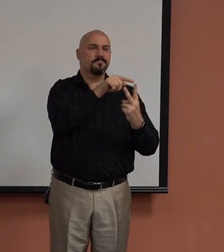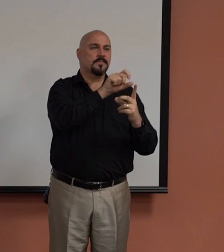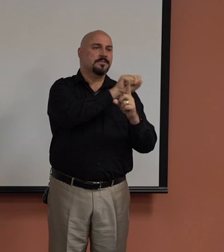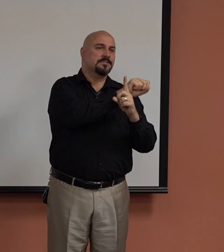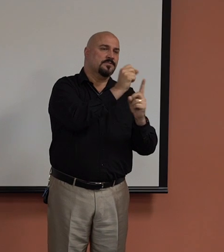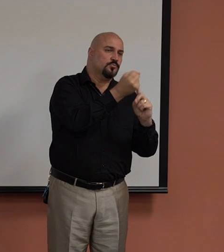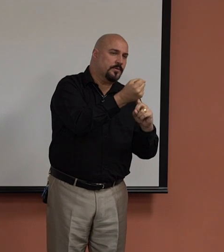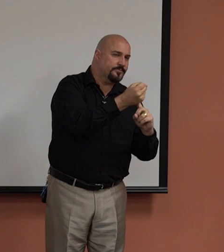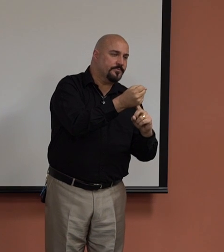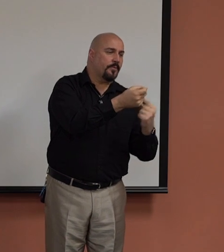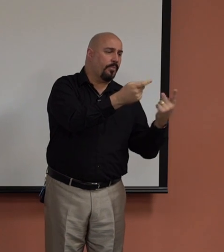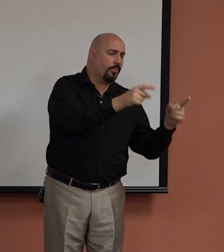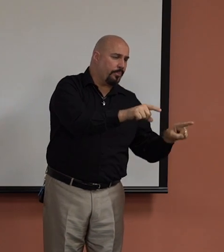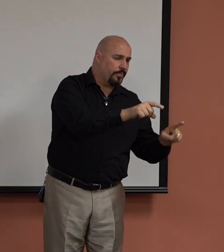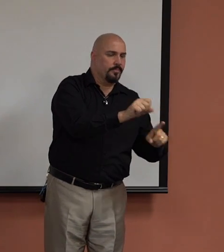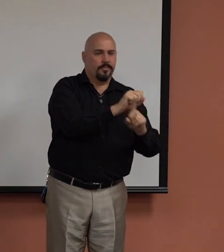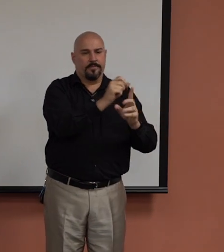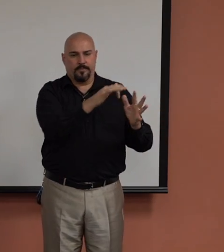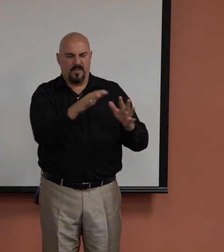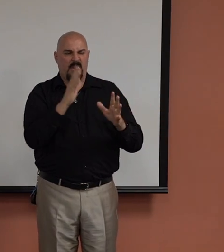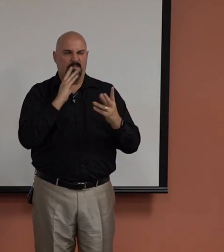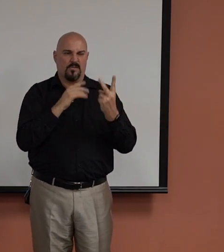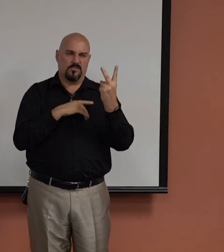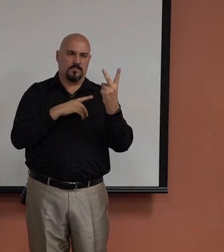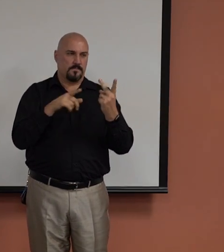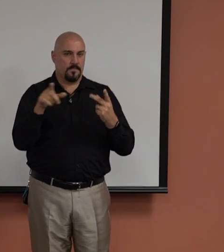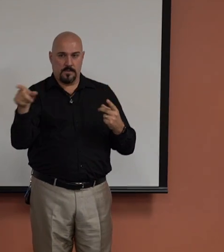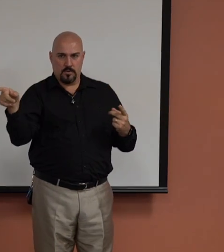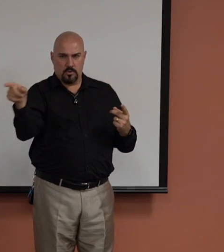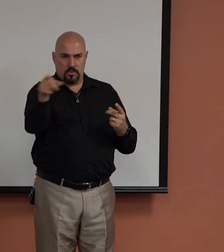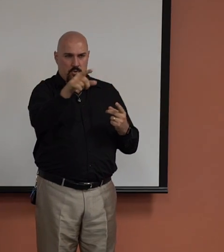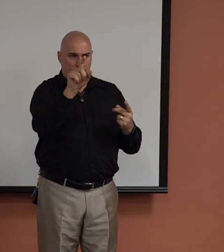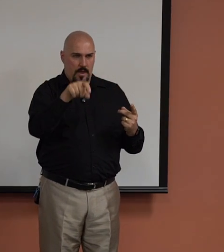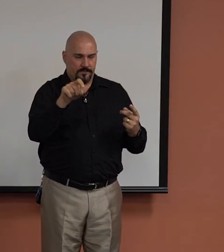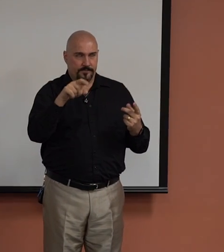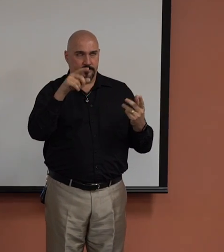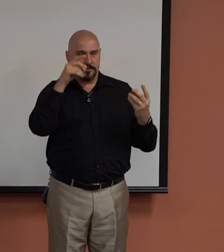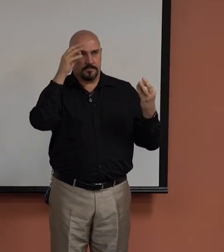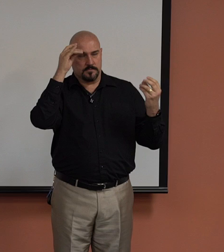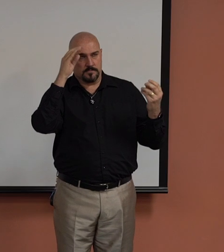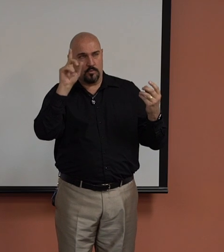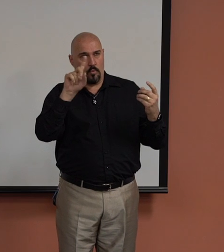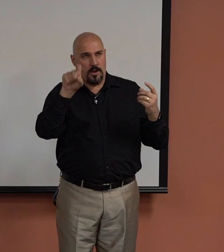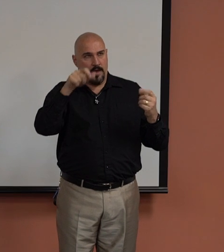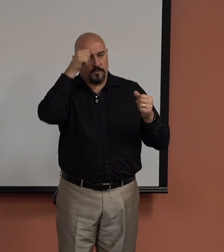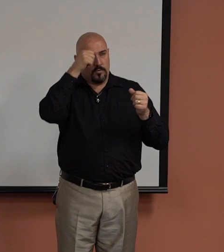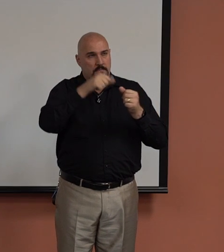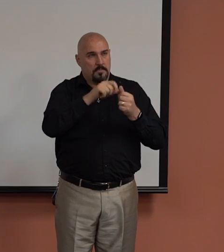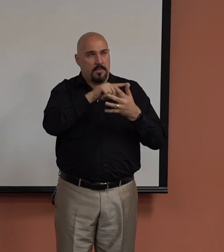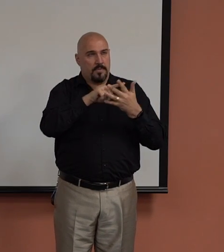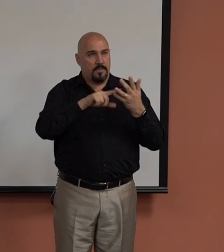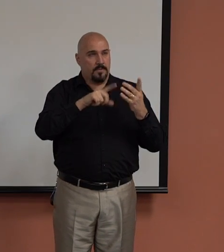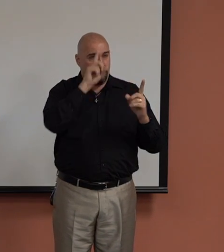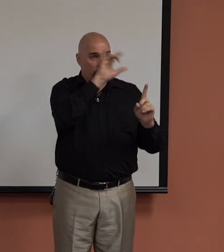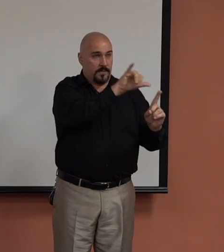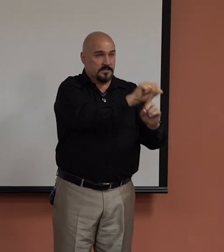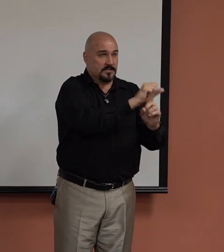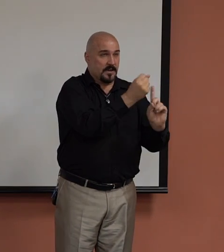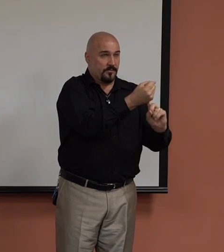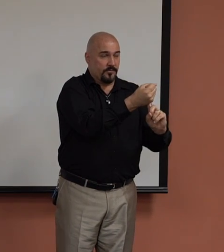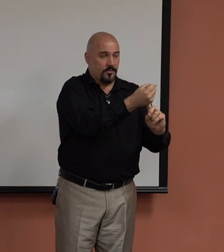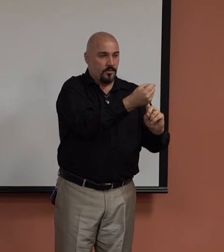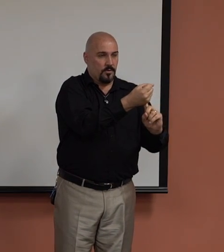a write-up of some of the things that you need to be bearing in mind. And then at the very end of it is a scenario.